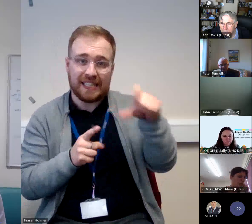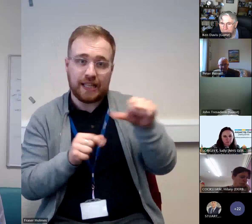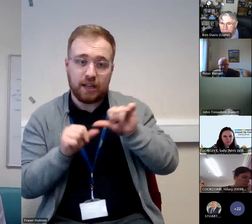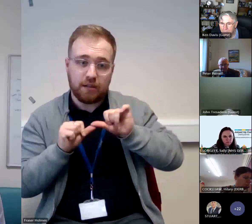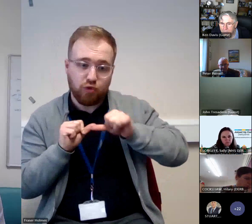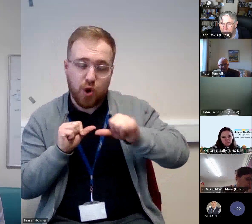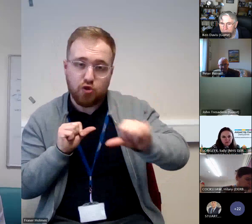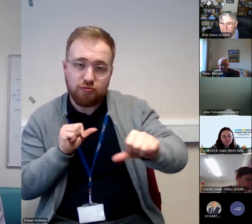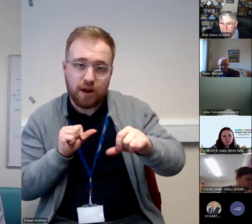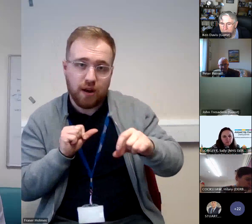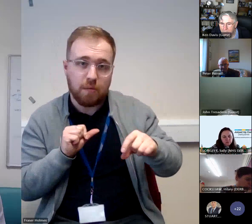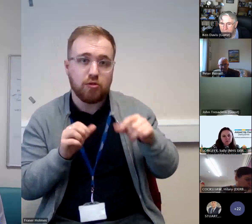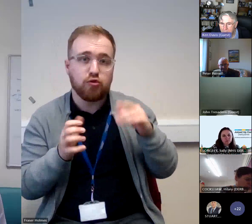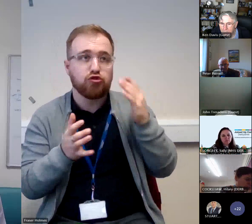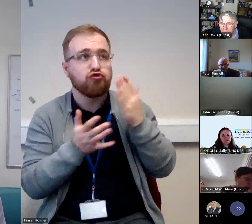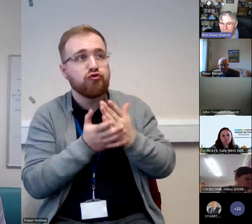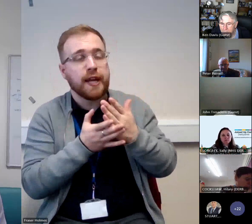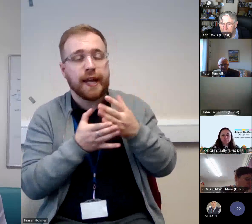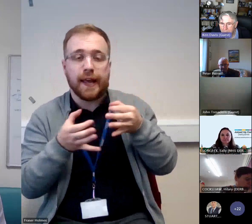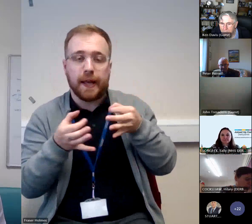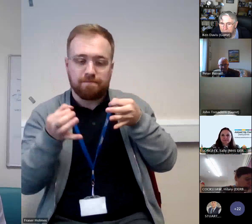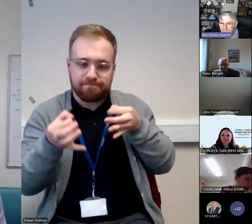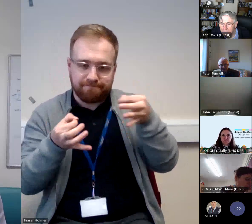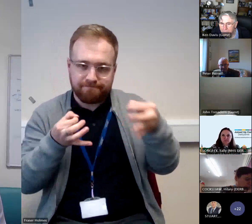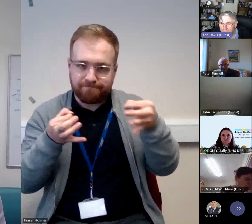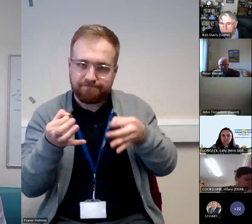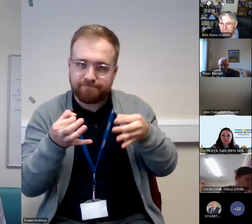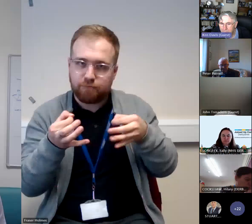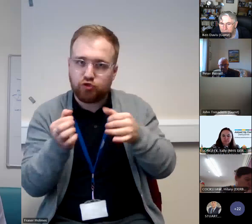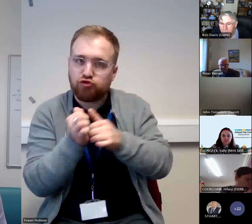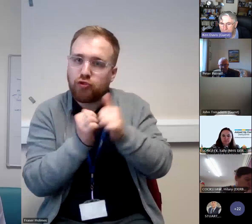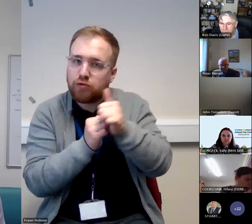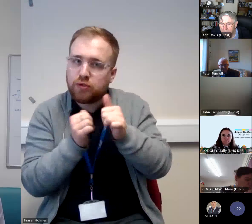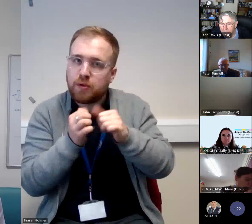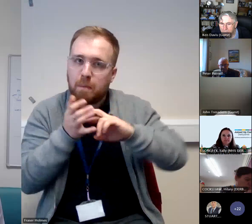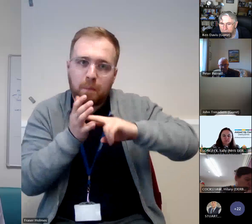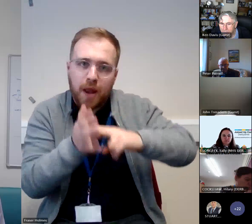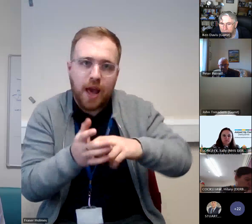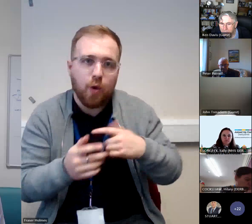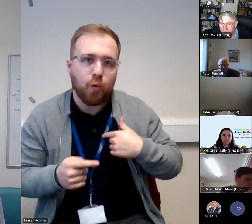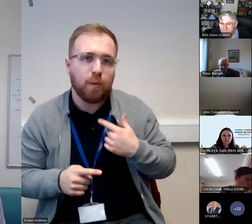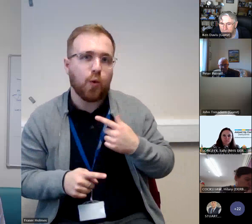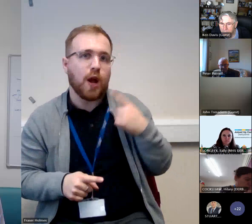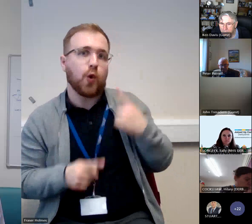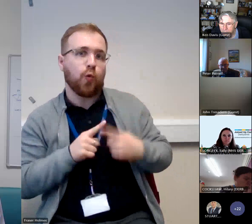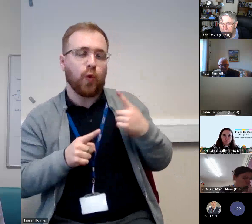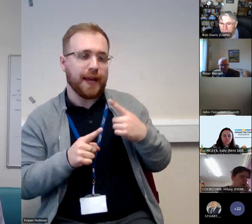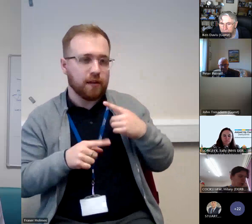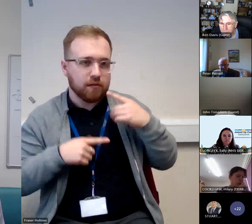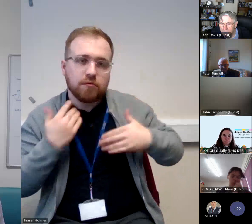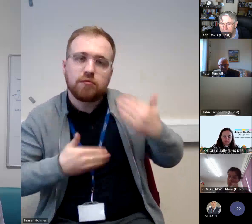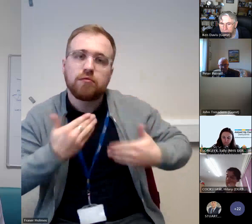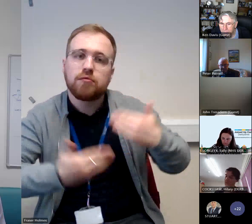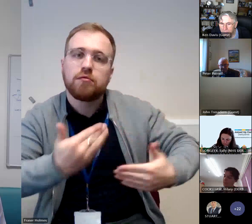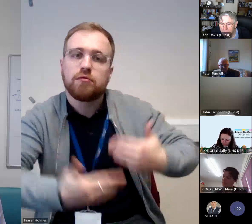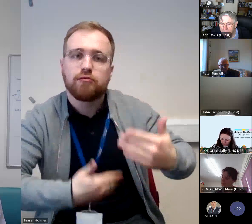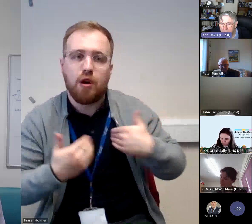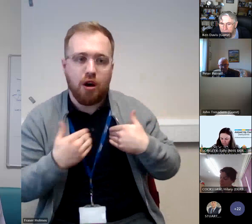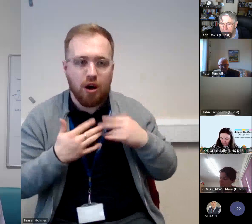really pragmatic approach, and we were quite quick off the mark in terms of our